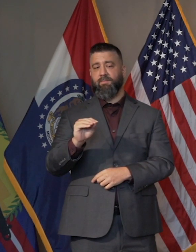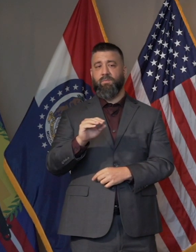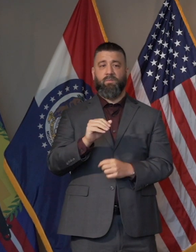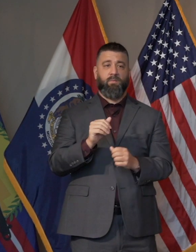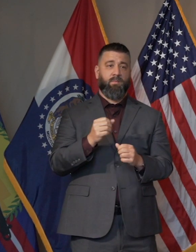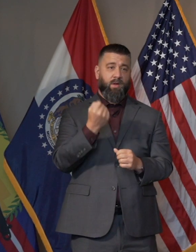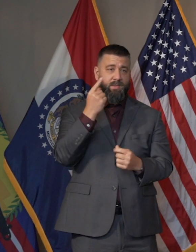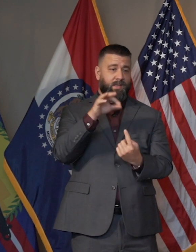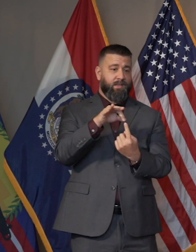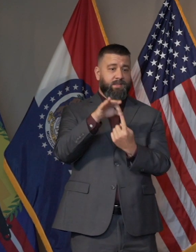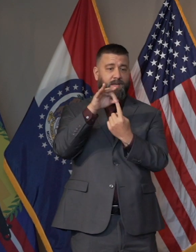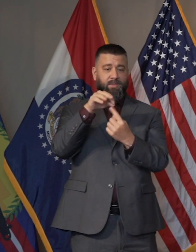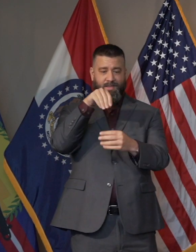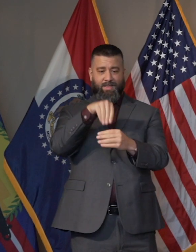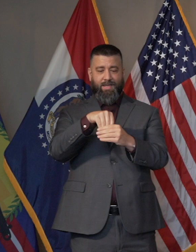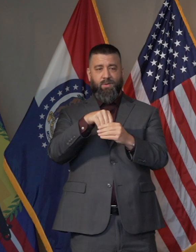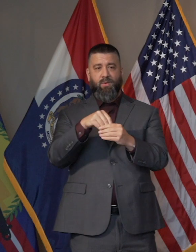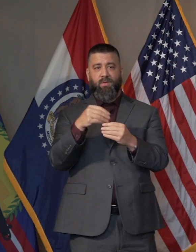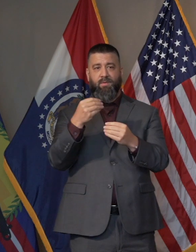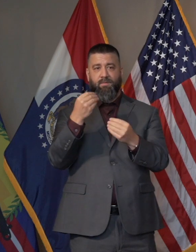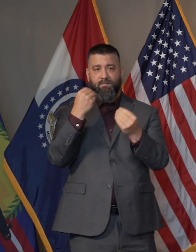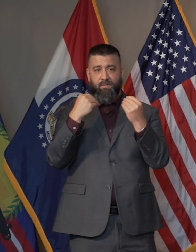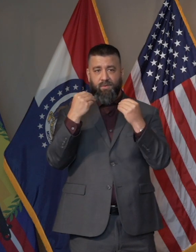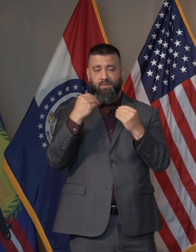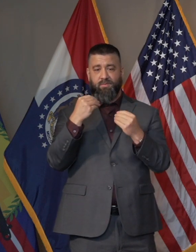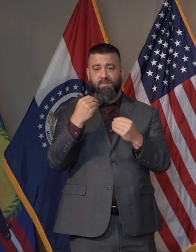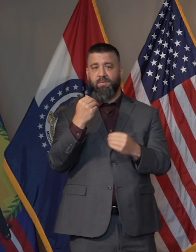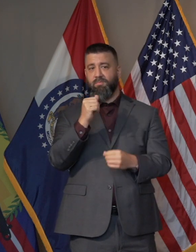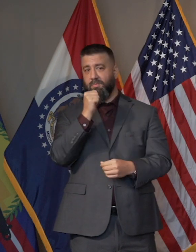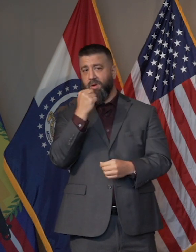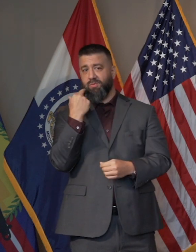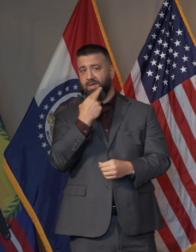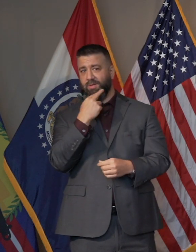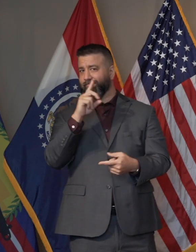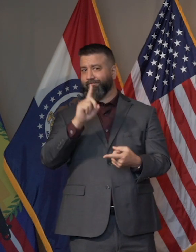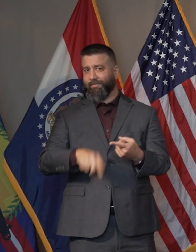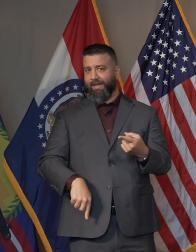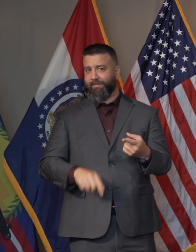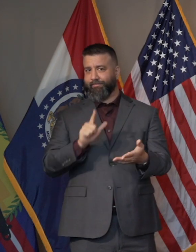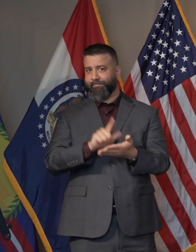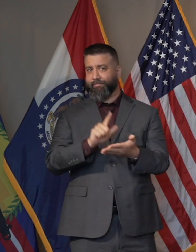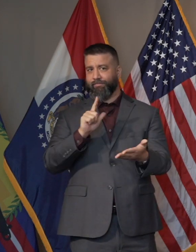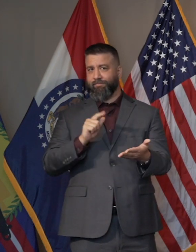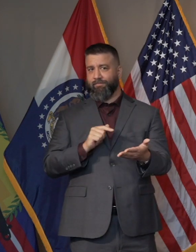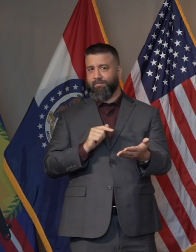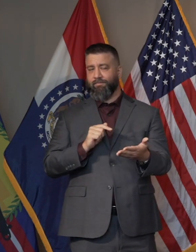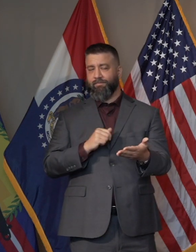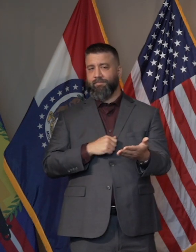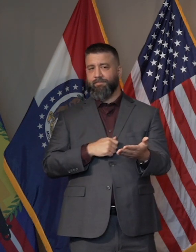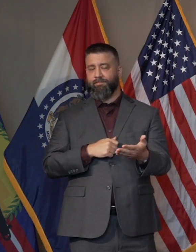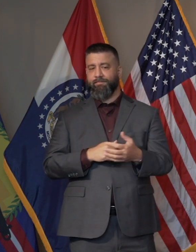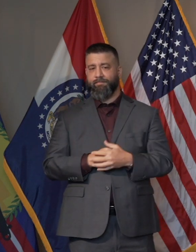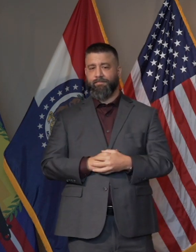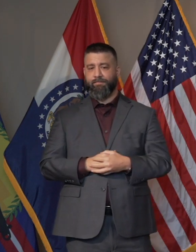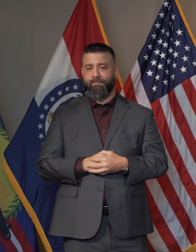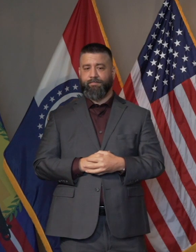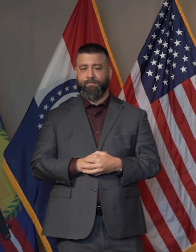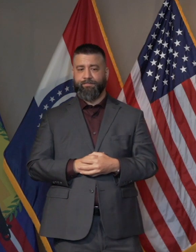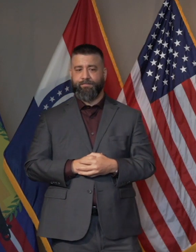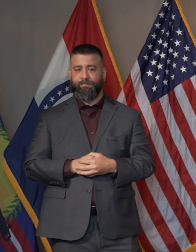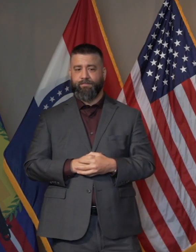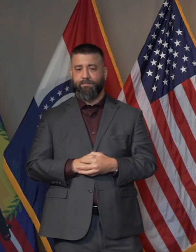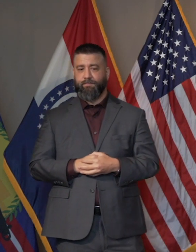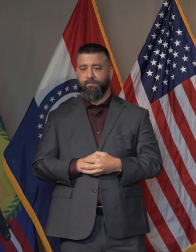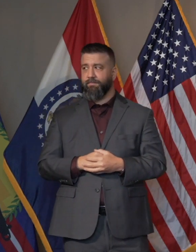exception to indoor dining in bars and restaurants, and that's going to be prohibited under these current orders. Is there